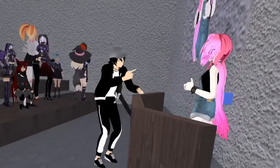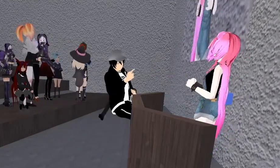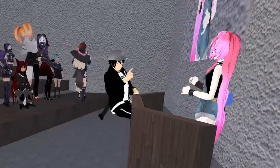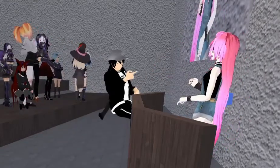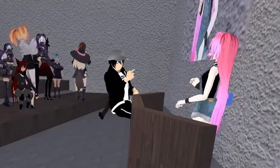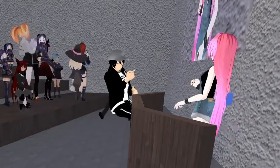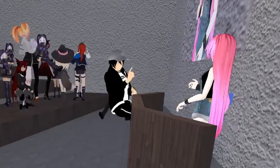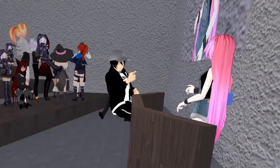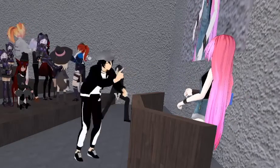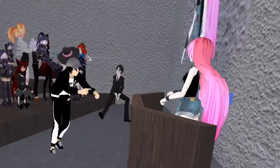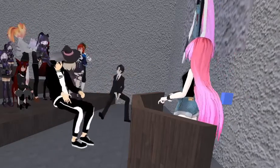He's like, can I speak French?